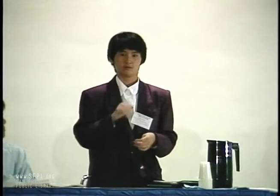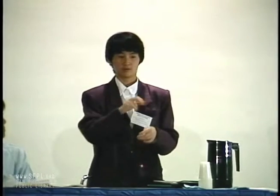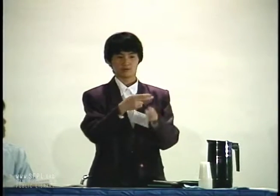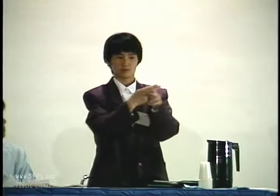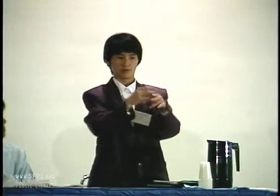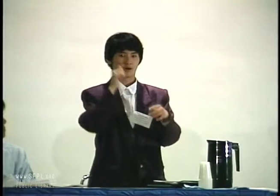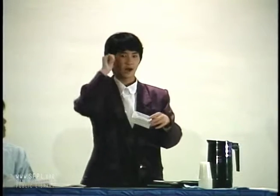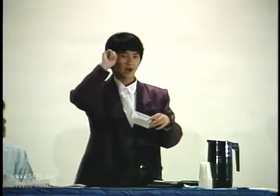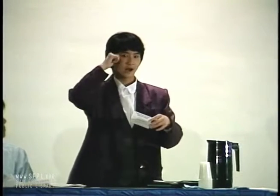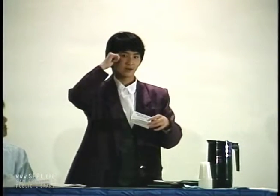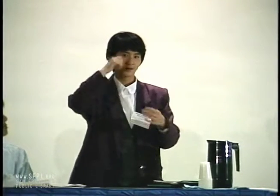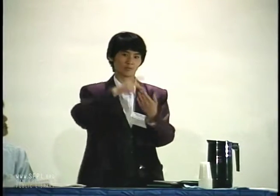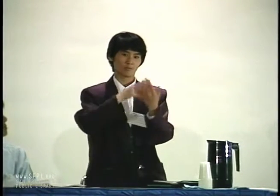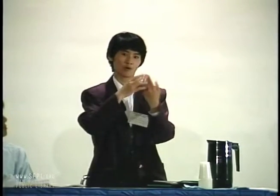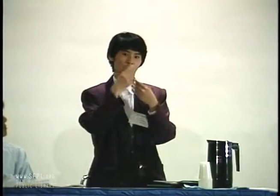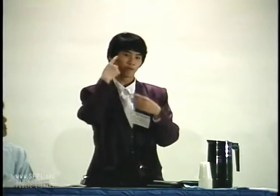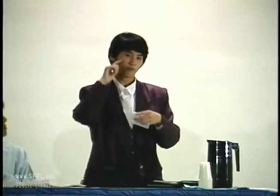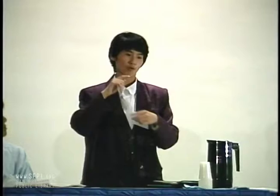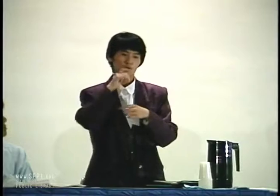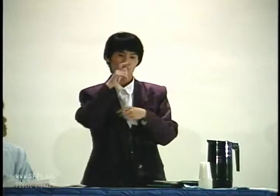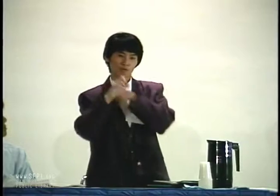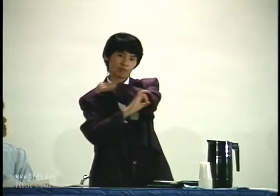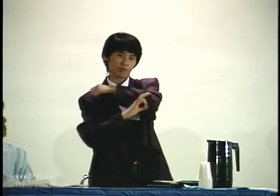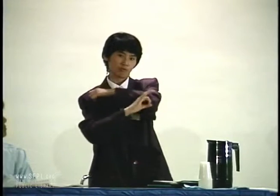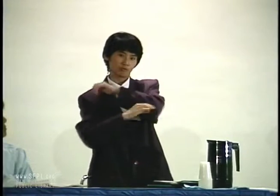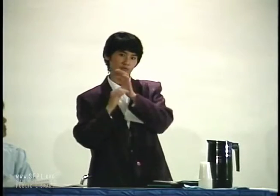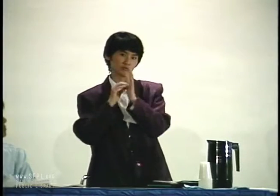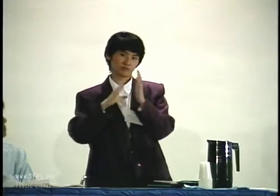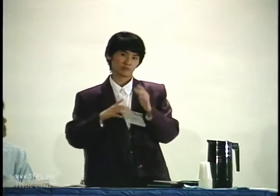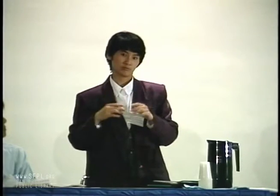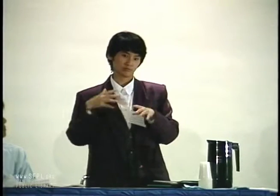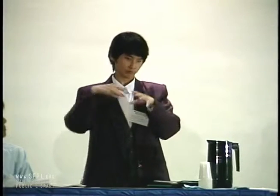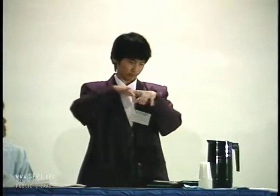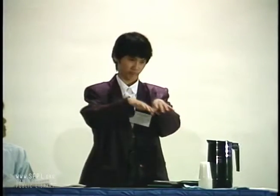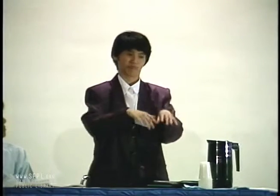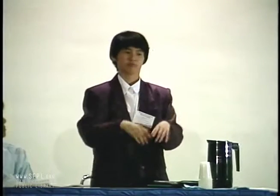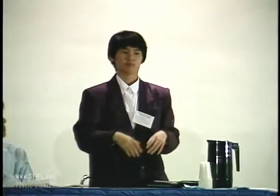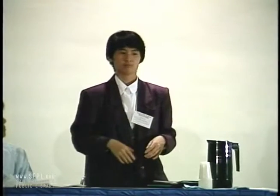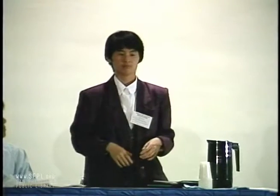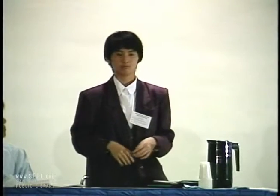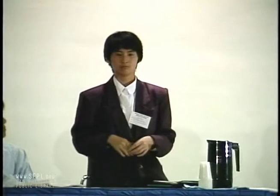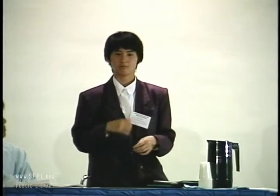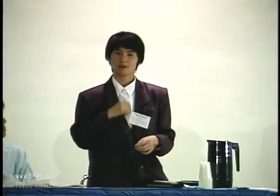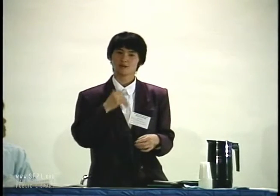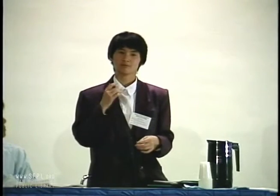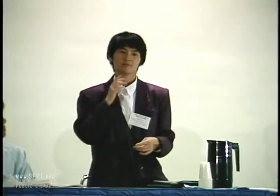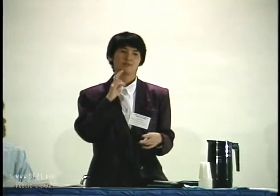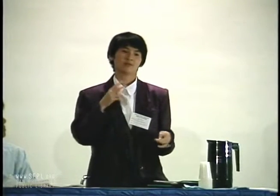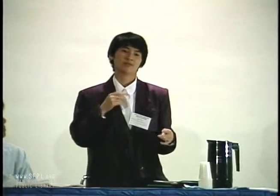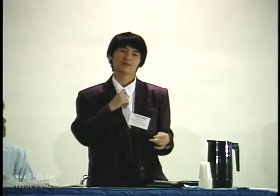Francisco High School, because they had an Asian program for foreign students.